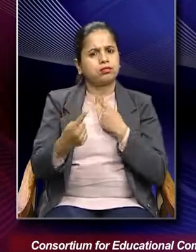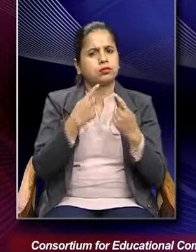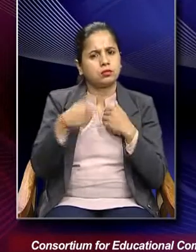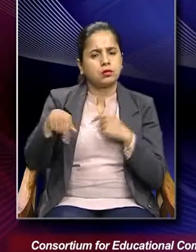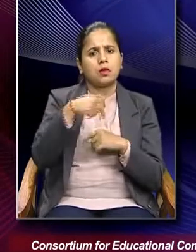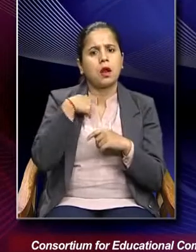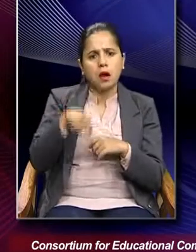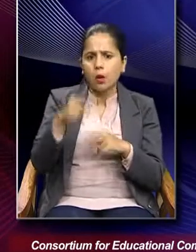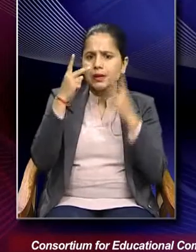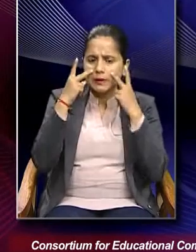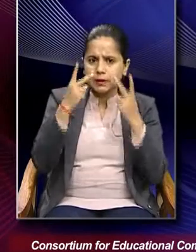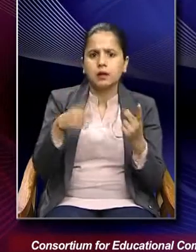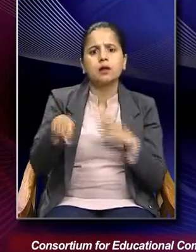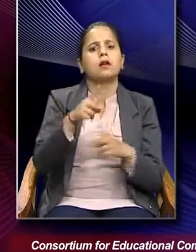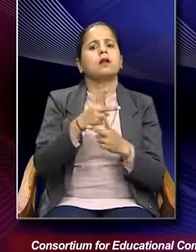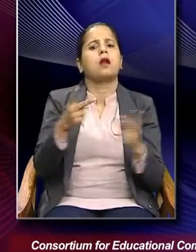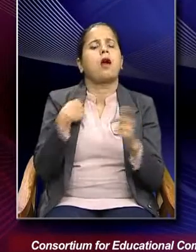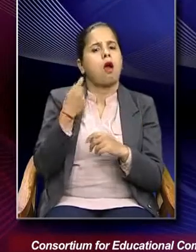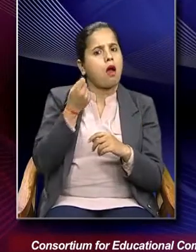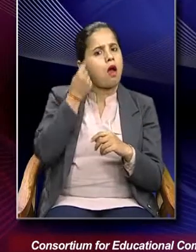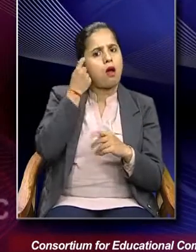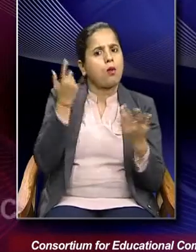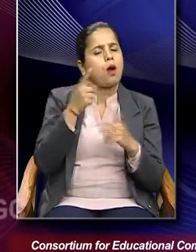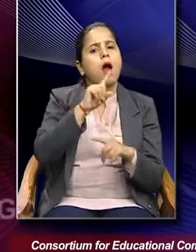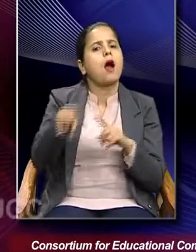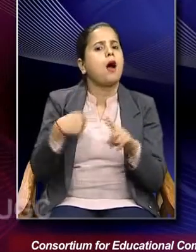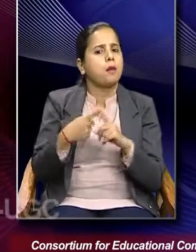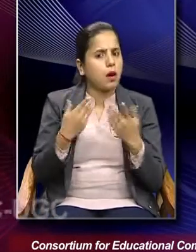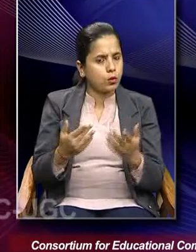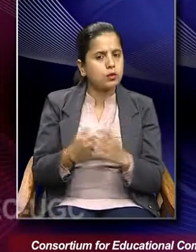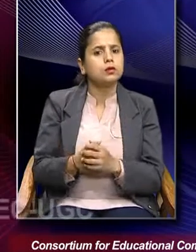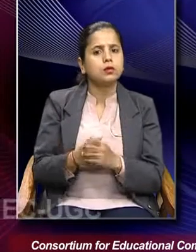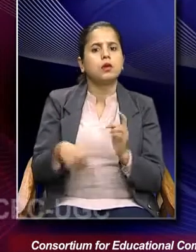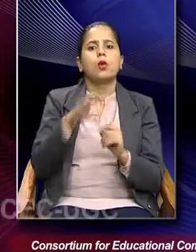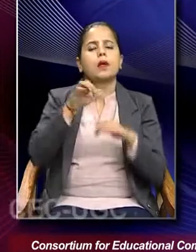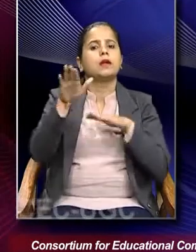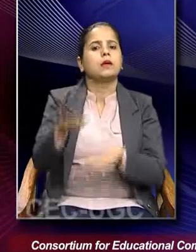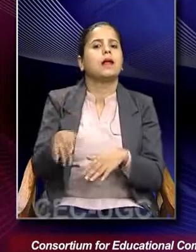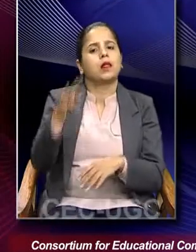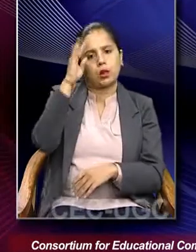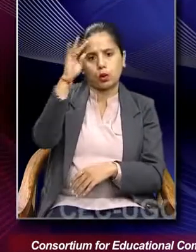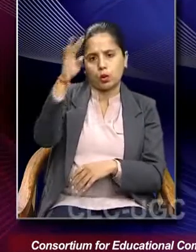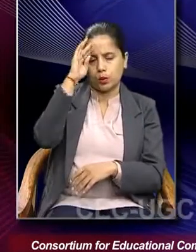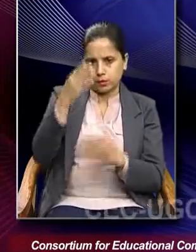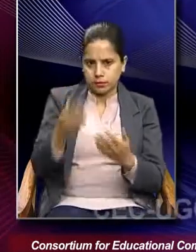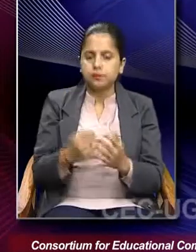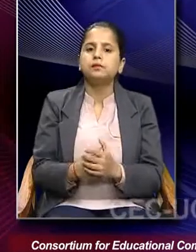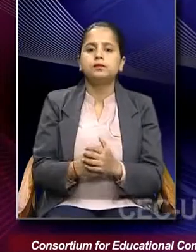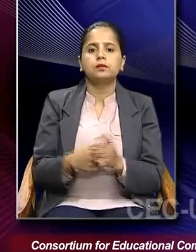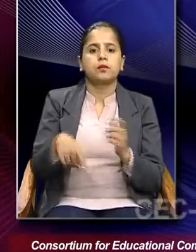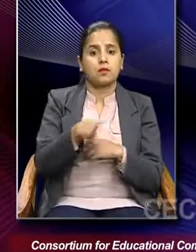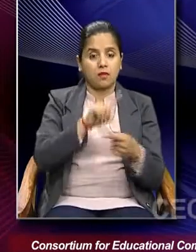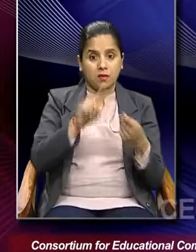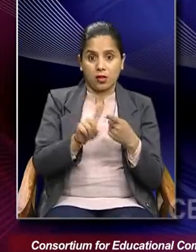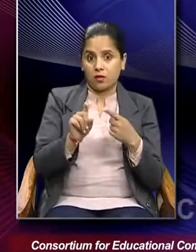reach on some common understanding about the dependency theory. And in this